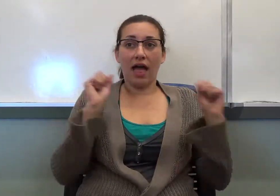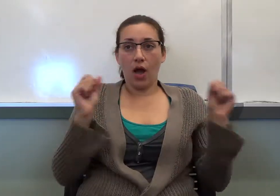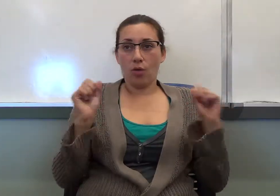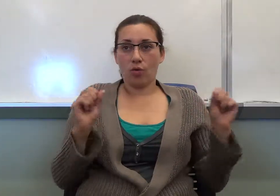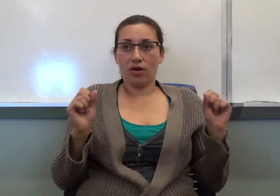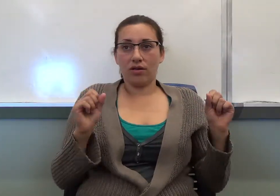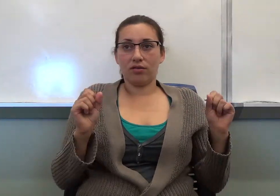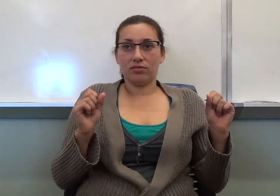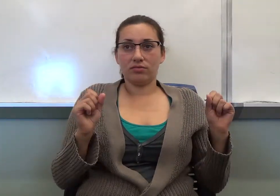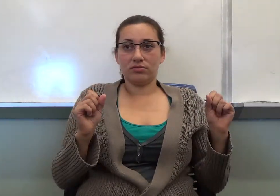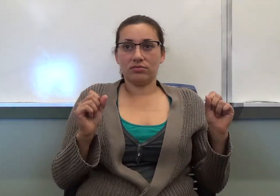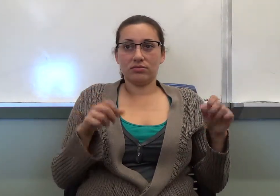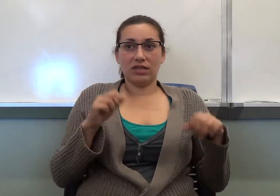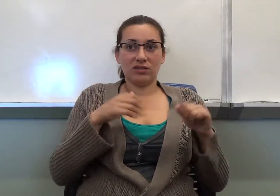60.